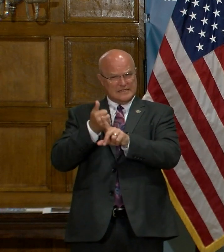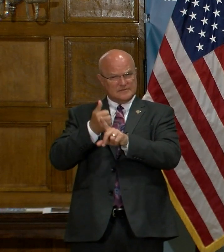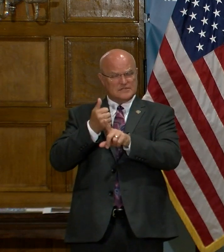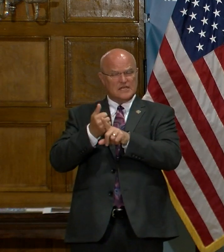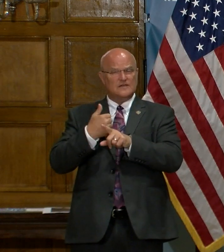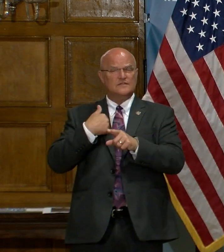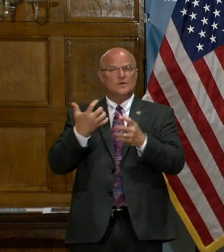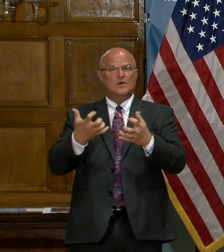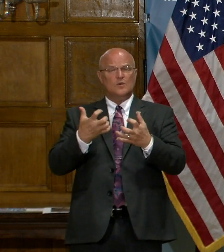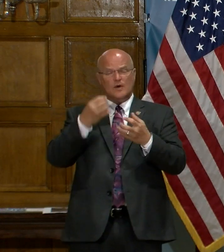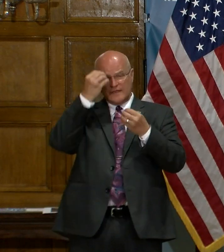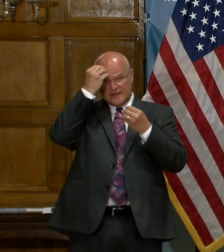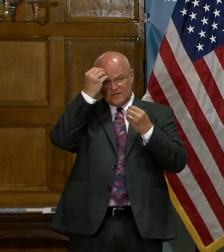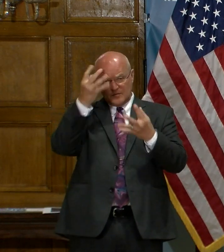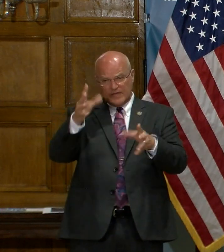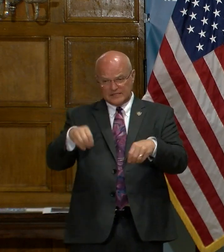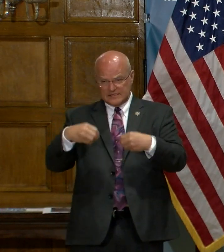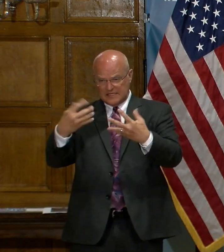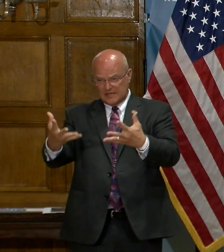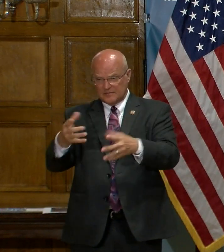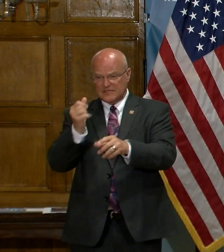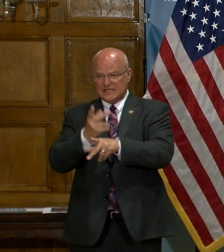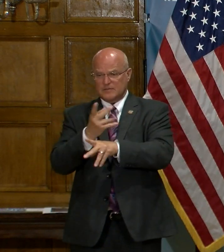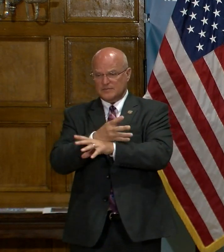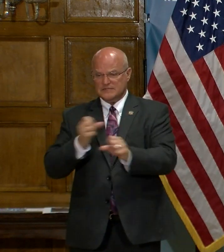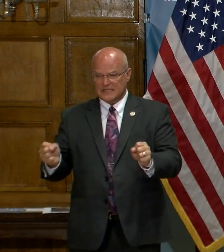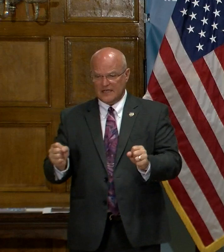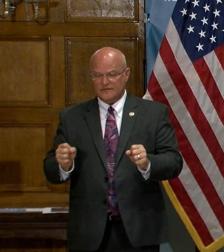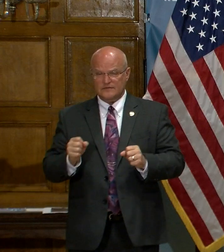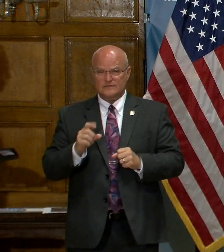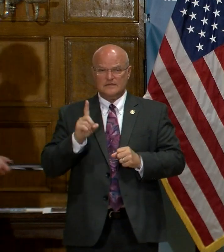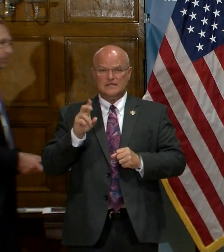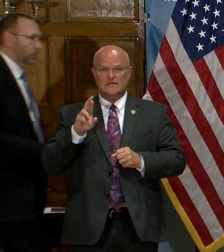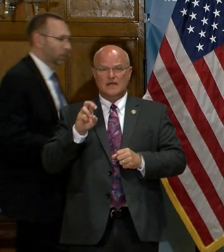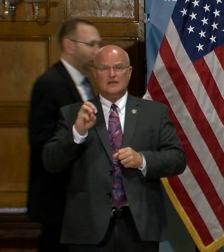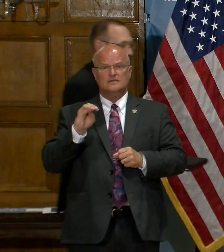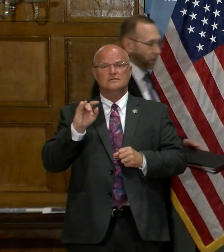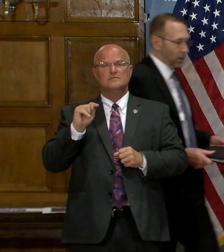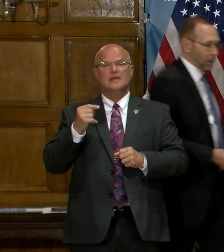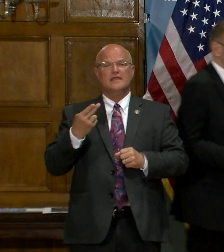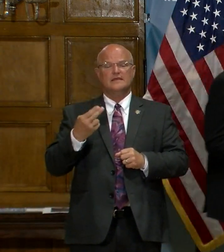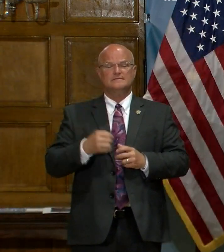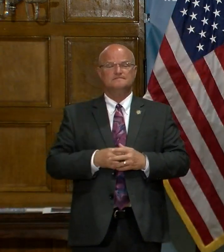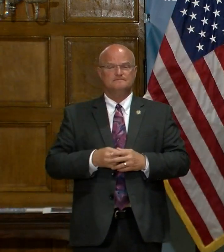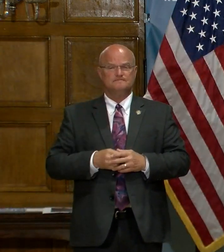get the information to them to keep them safe. Dr. Smith, did you have anything to add to that?